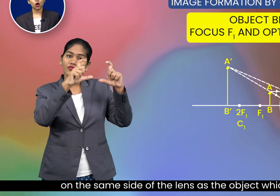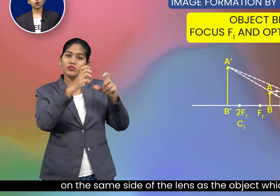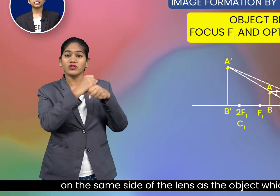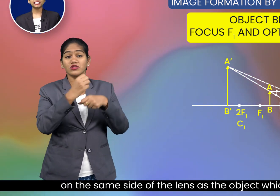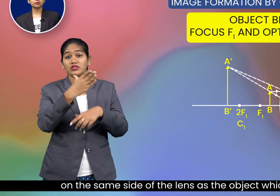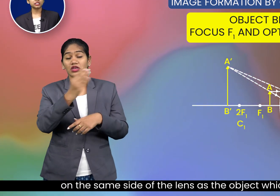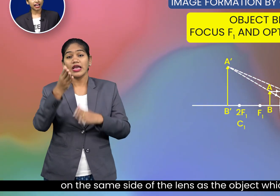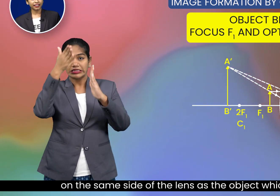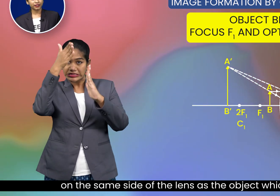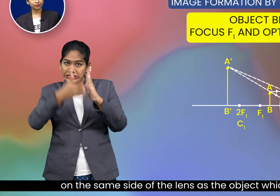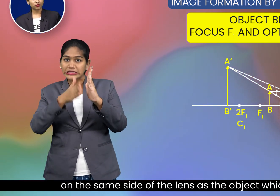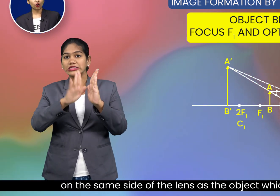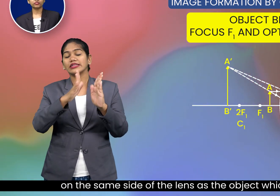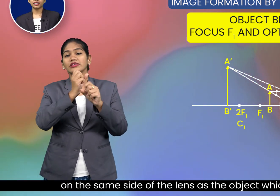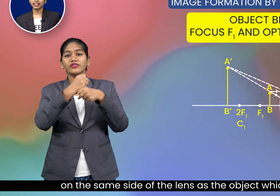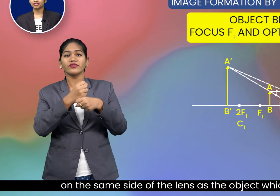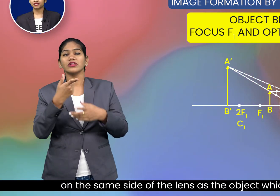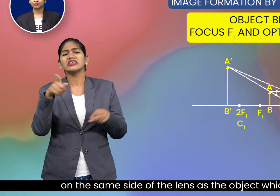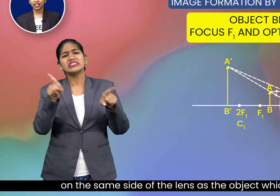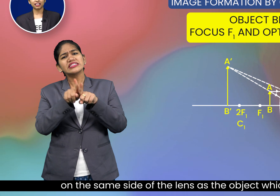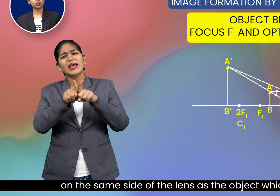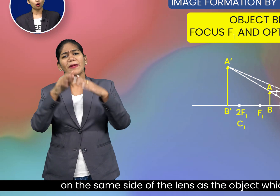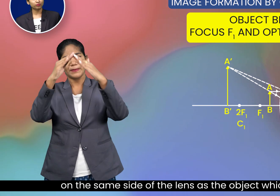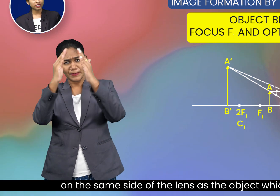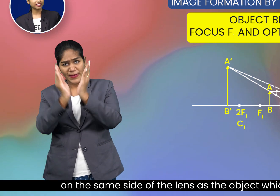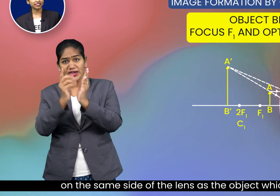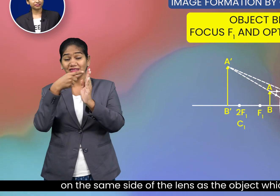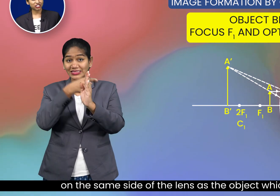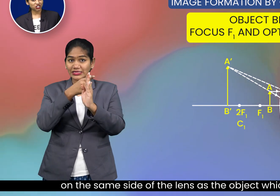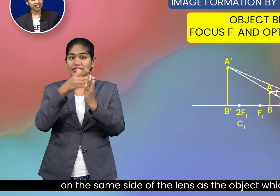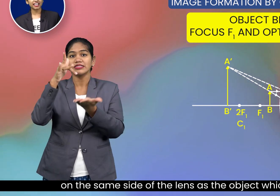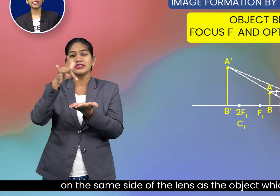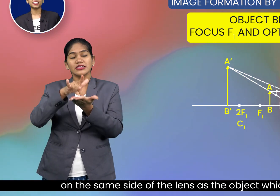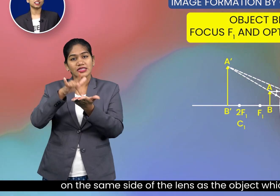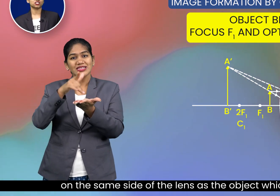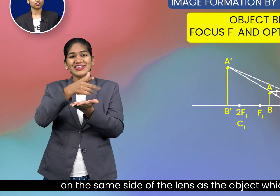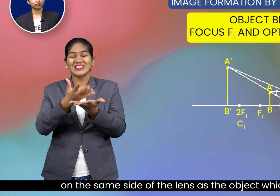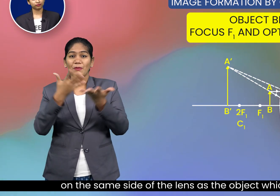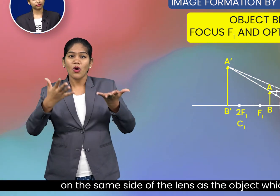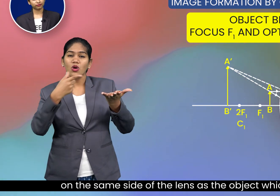on the same side of the lens as the object which is enlarged.